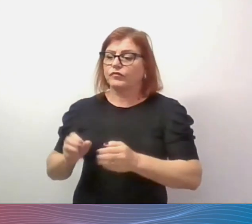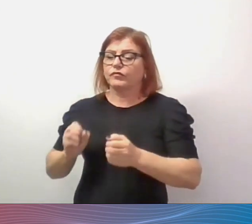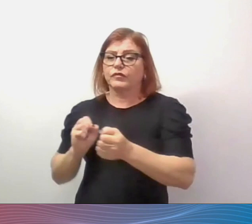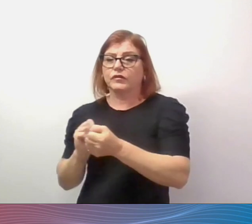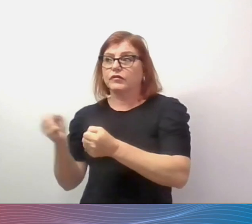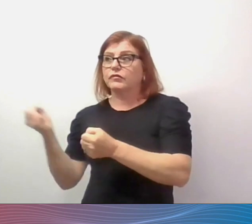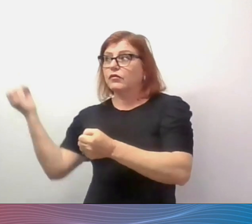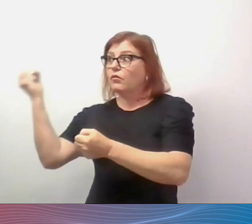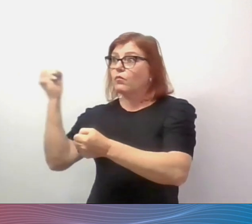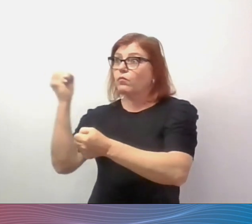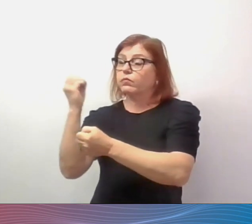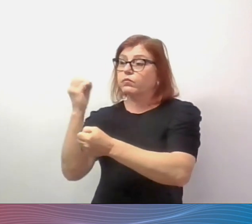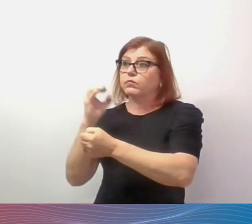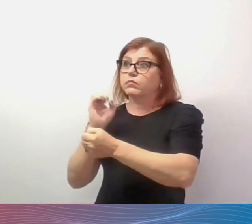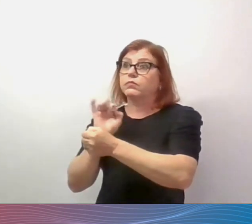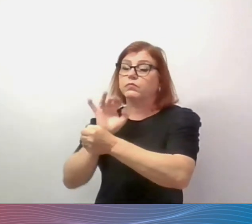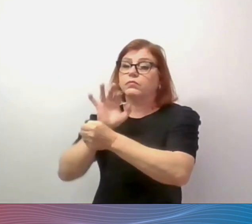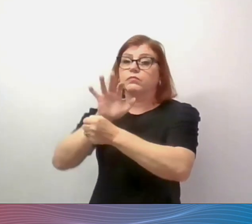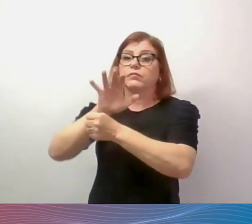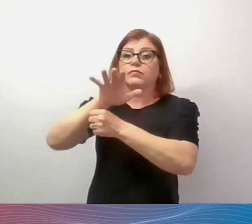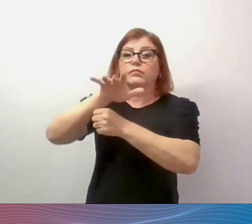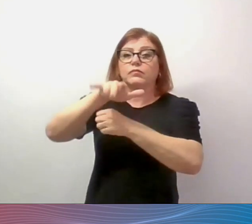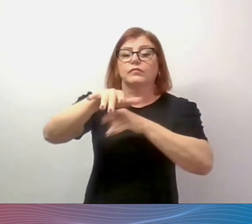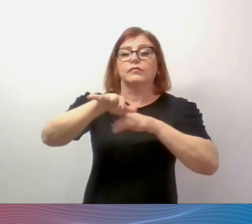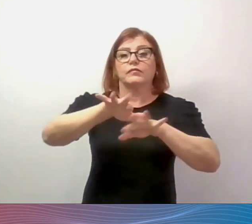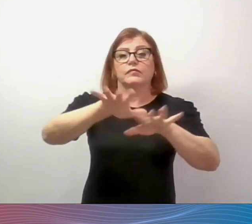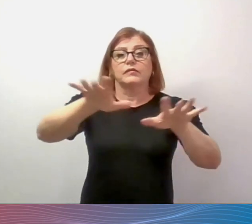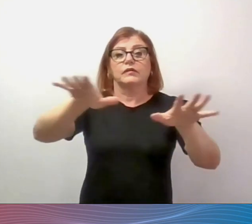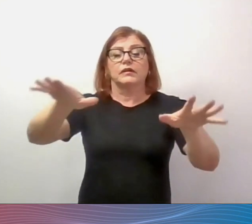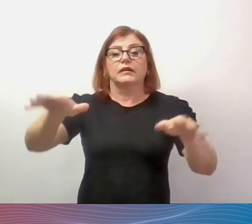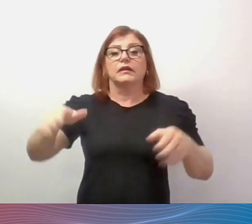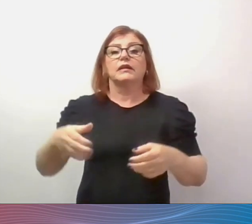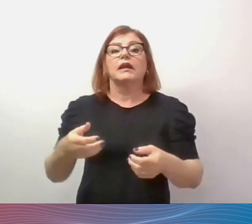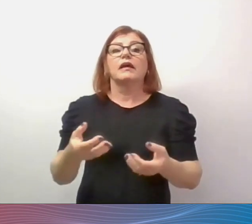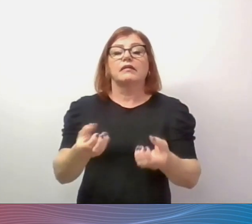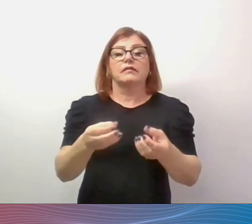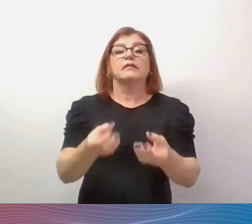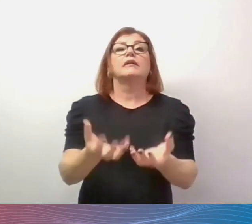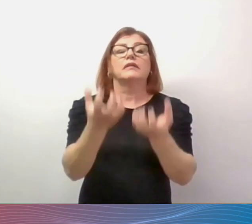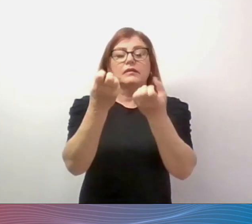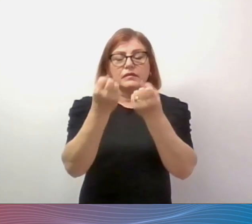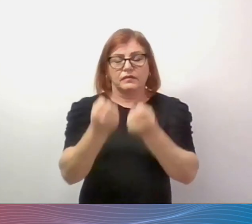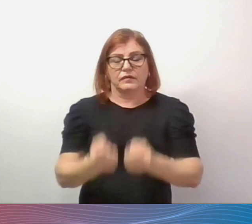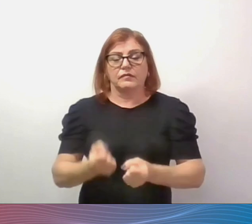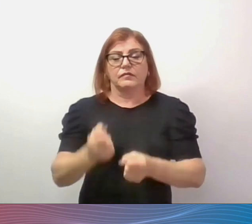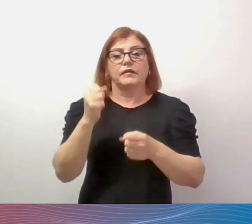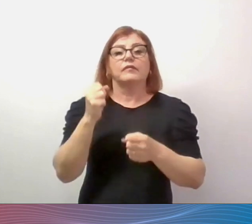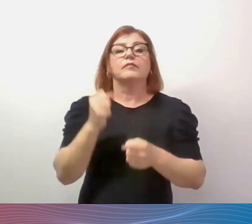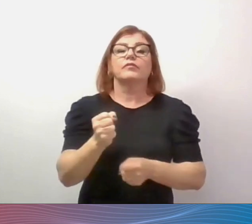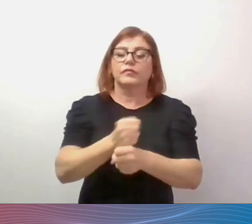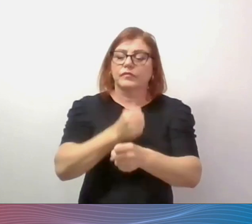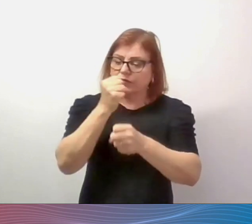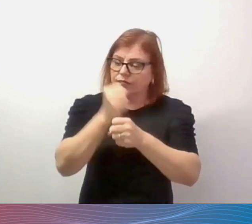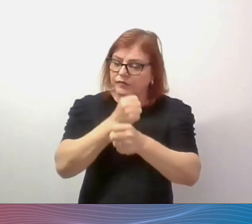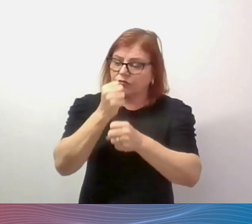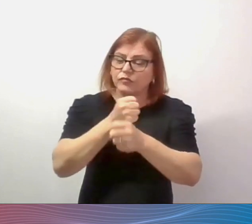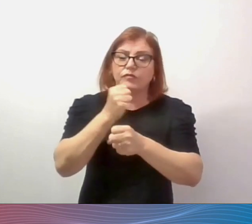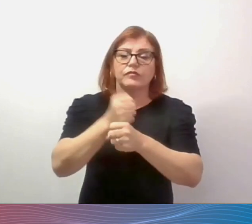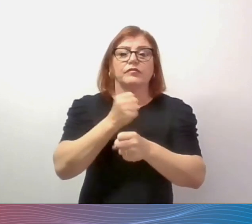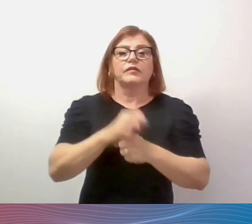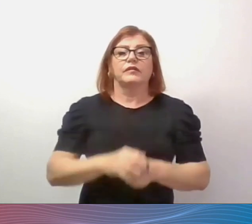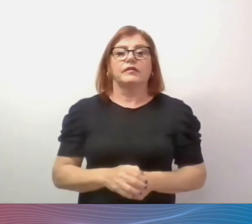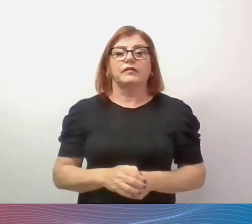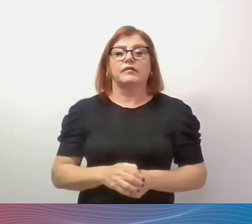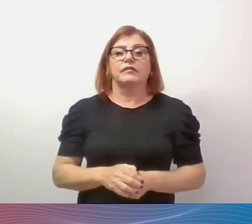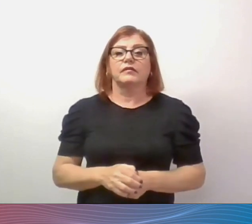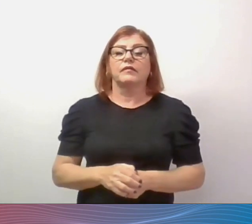traz o crescimento e edificação. And at the end, the flow of grace will not only bring edification. Vem encher